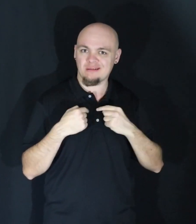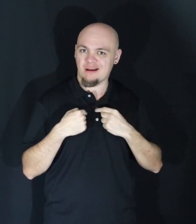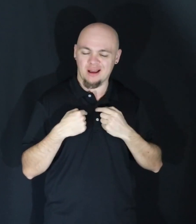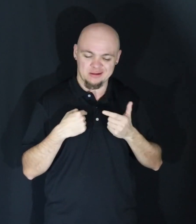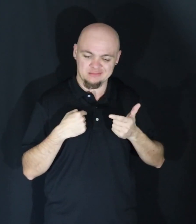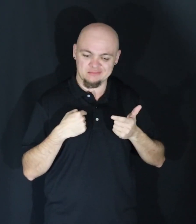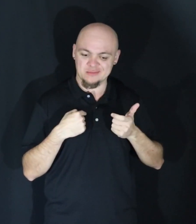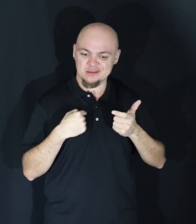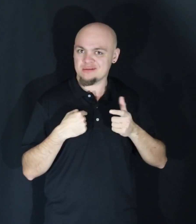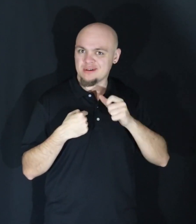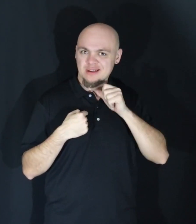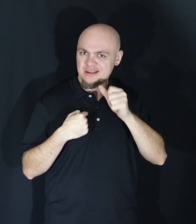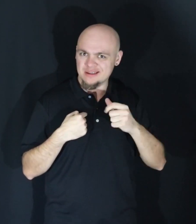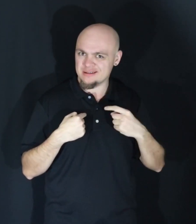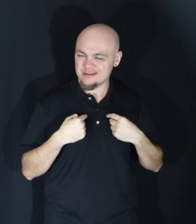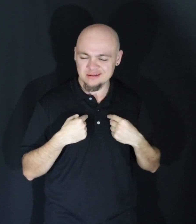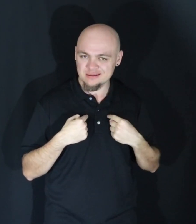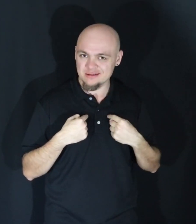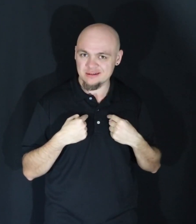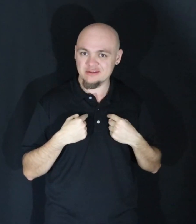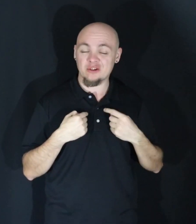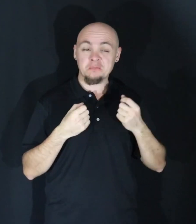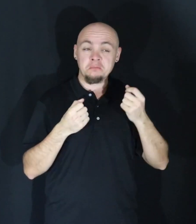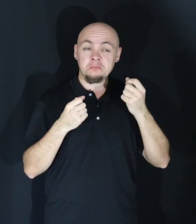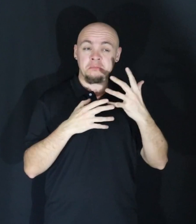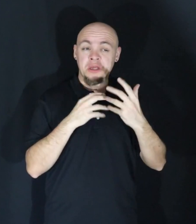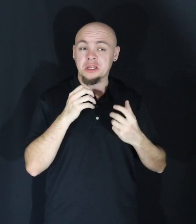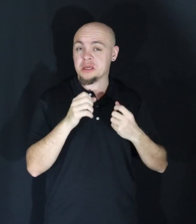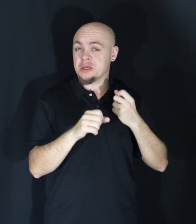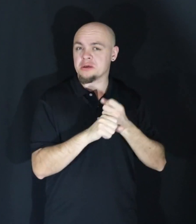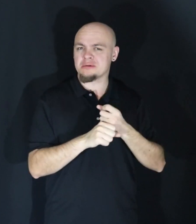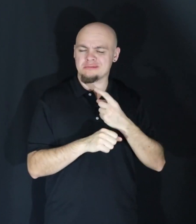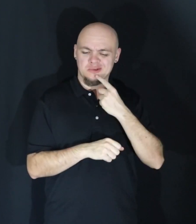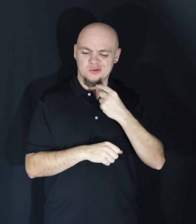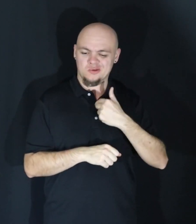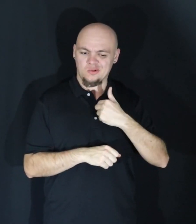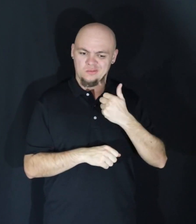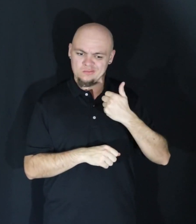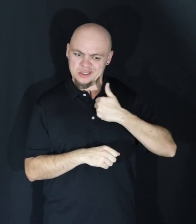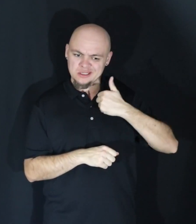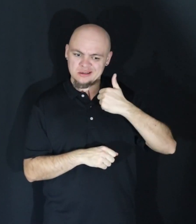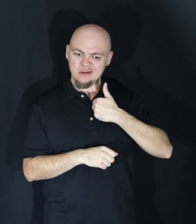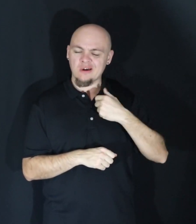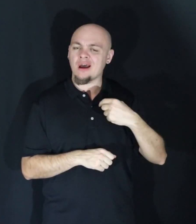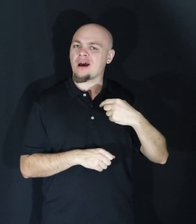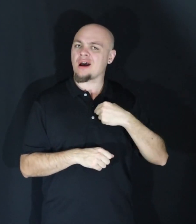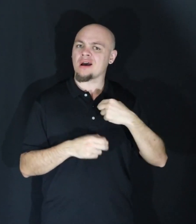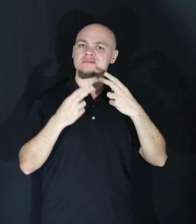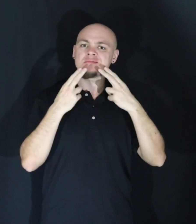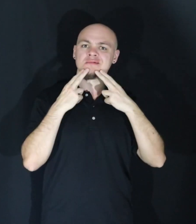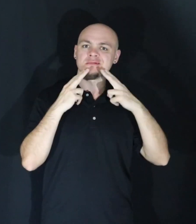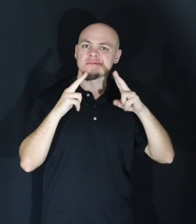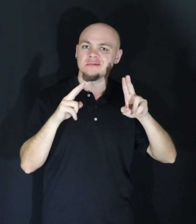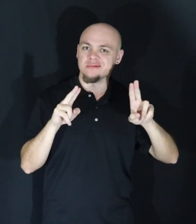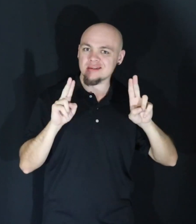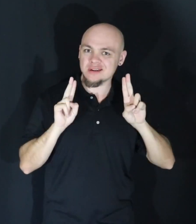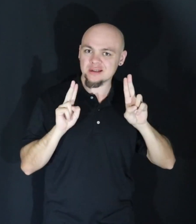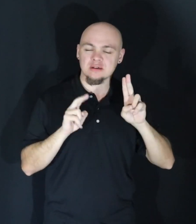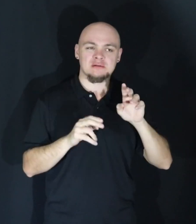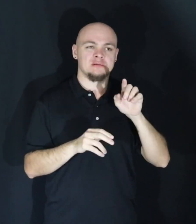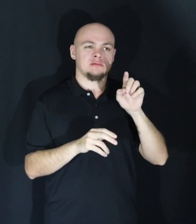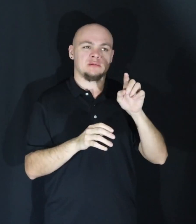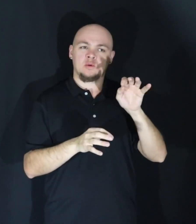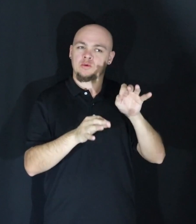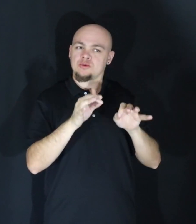trigger. For years, I told myself that I was innocent and that the justice